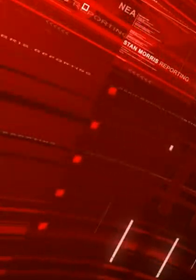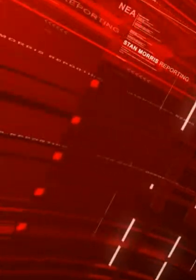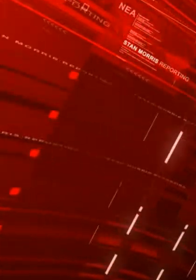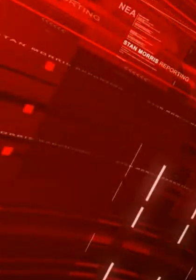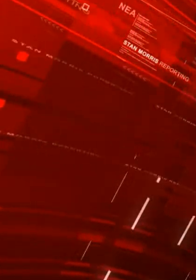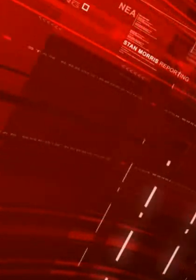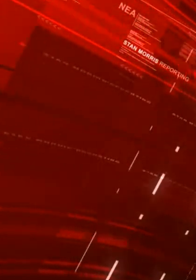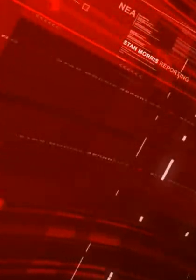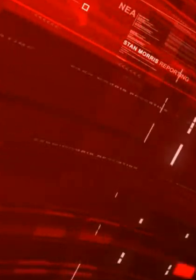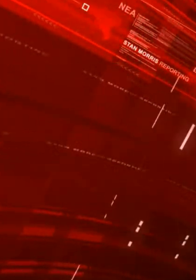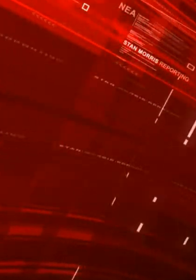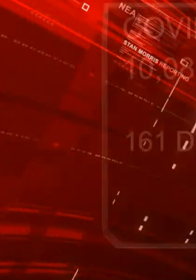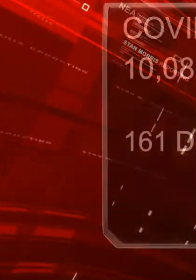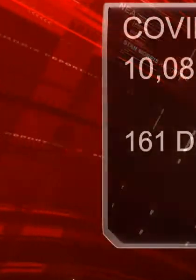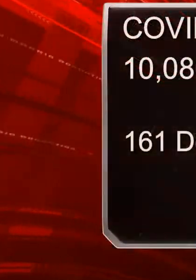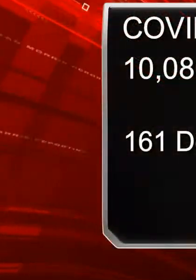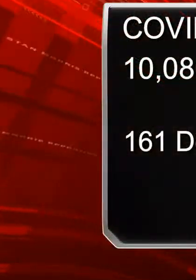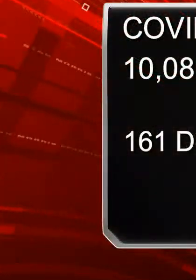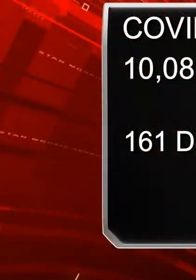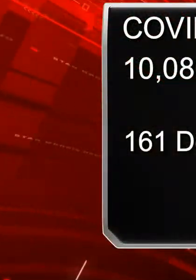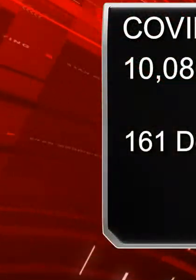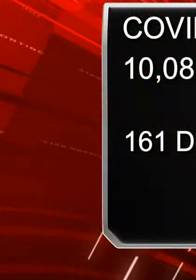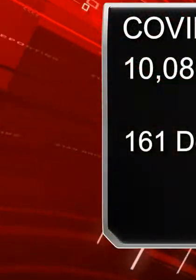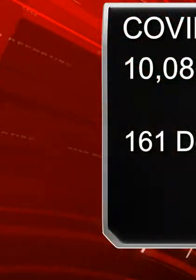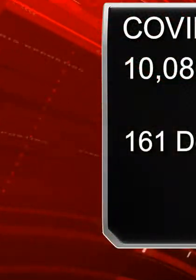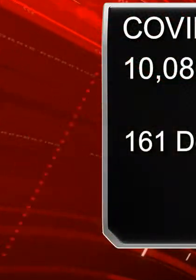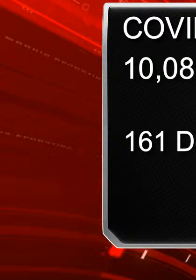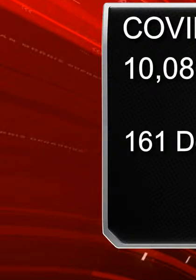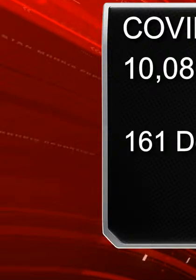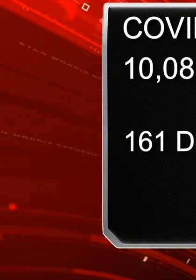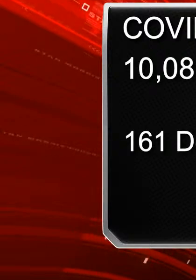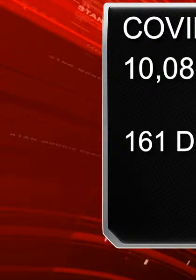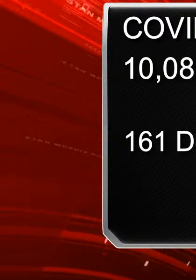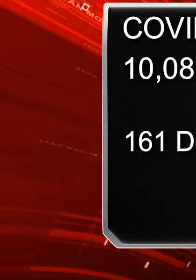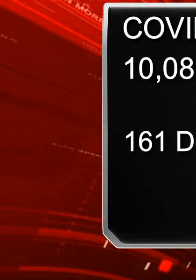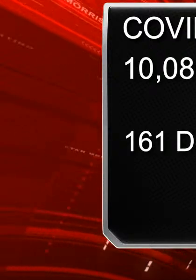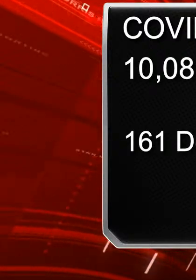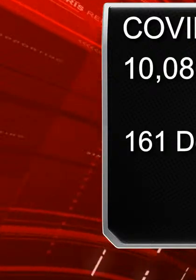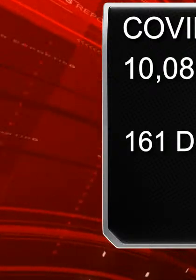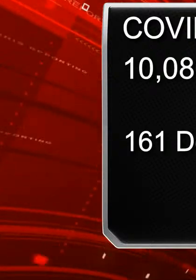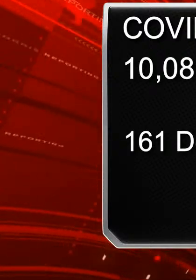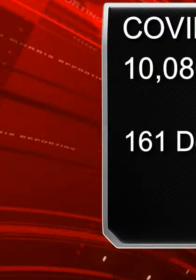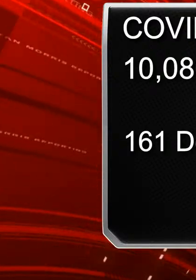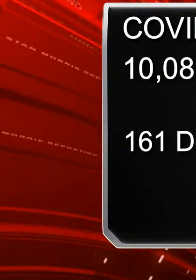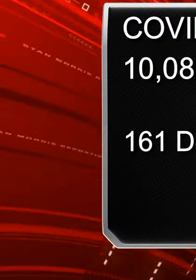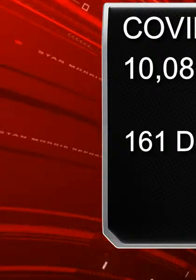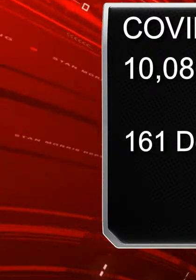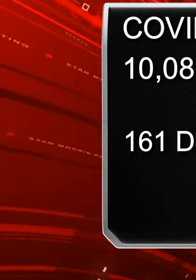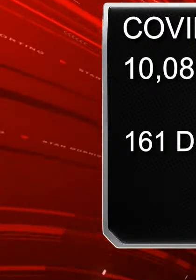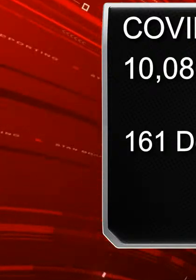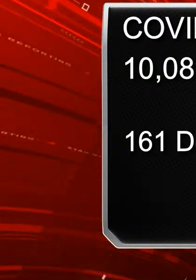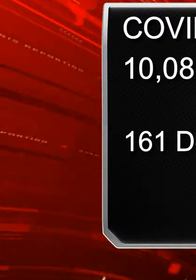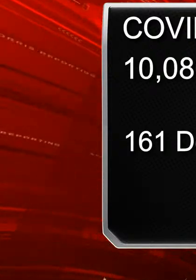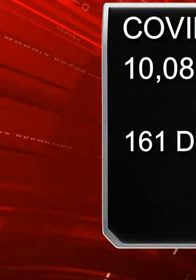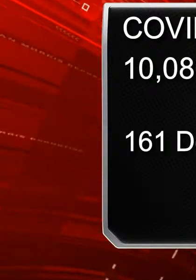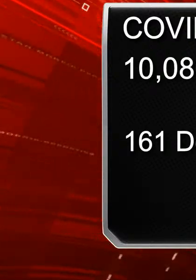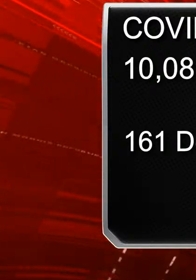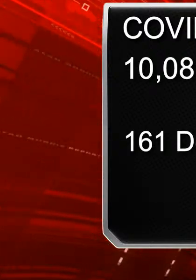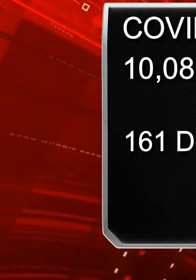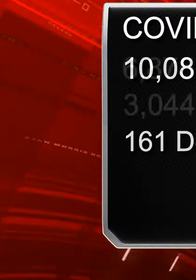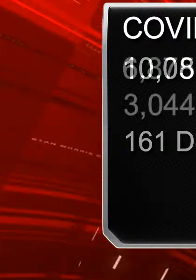those look like going into today's press briefing. Because it's going to begin any minute now. We're at 10,080 cumulative cases